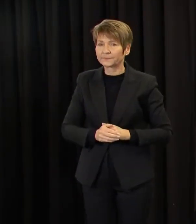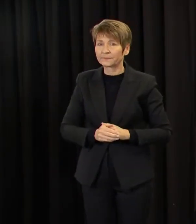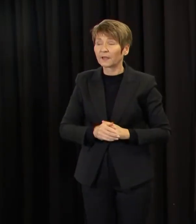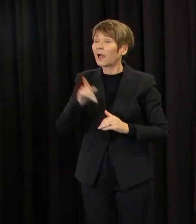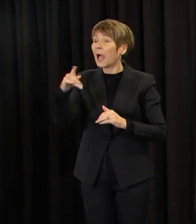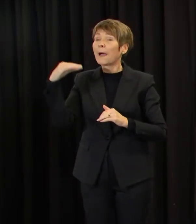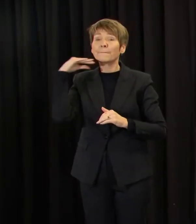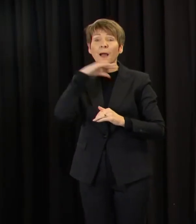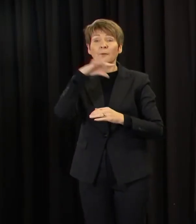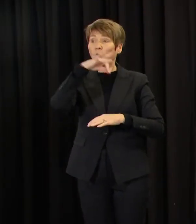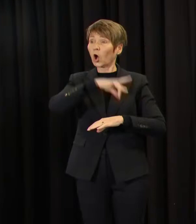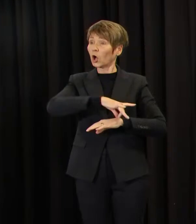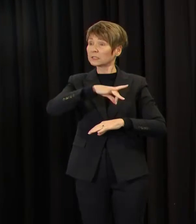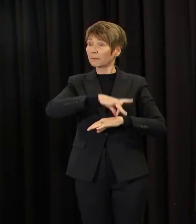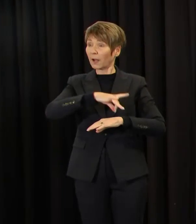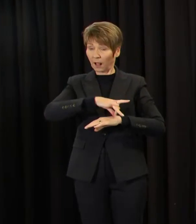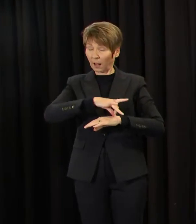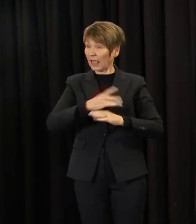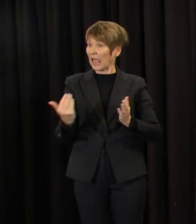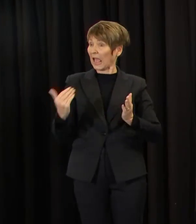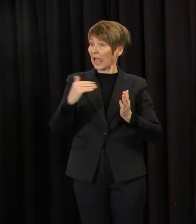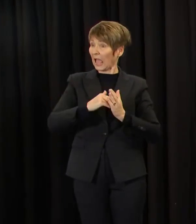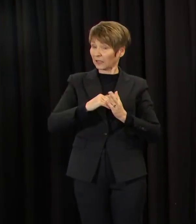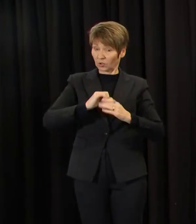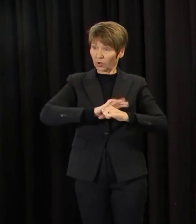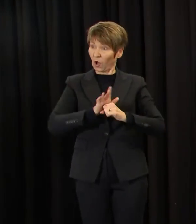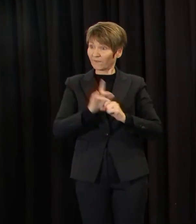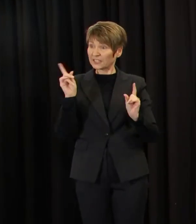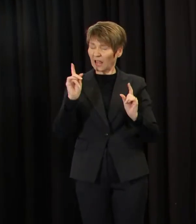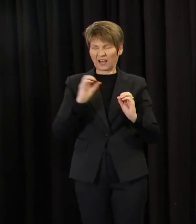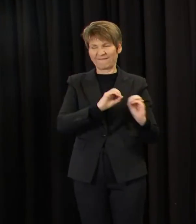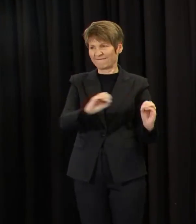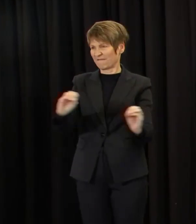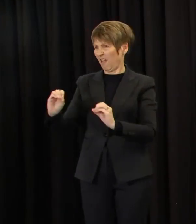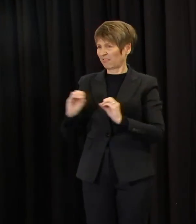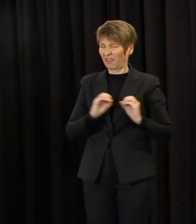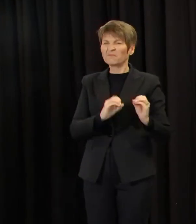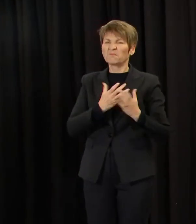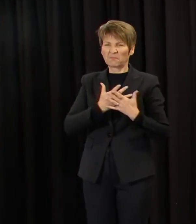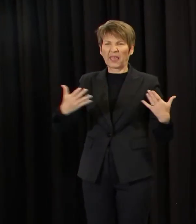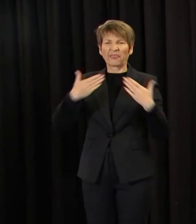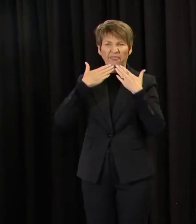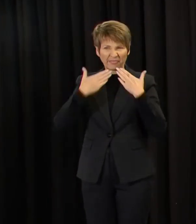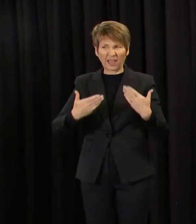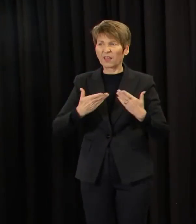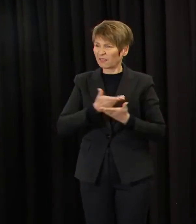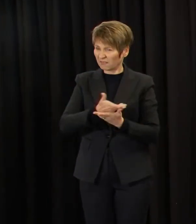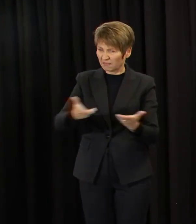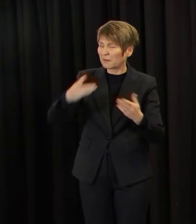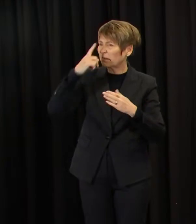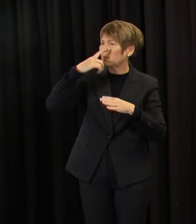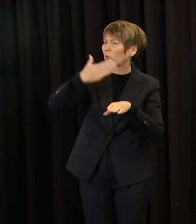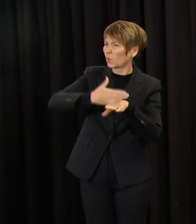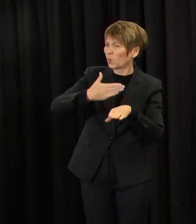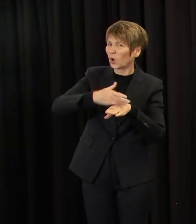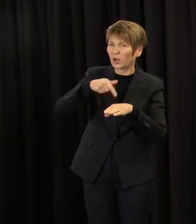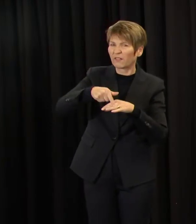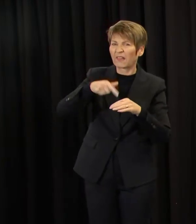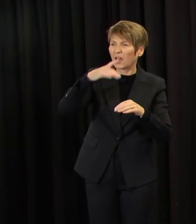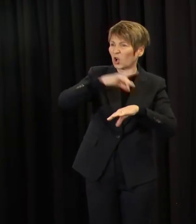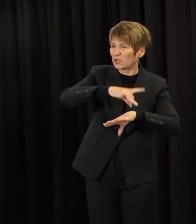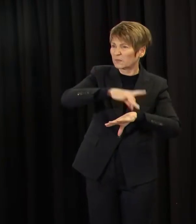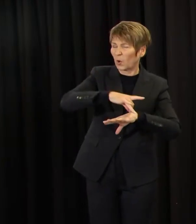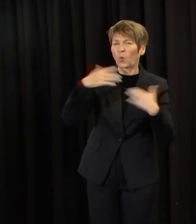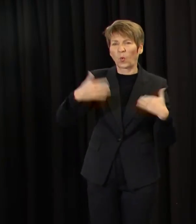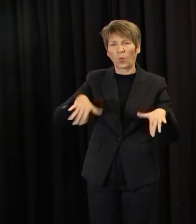That outbreak continues to be very stable, and my thanks to the RMH team for the fantastic work they do and the increasing stability of health services